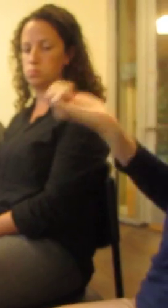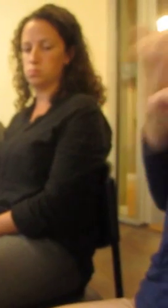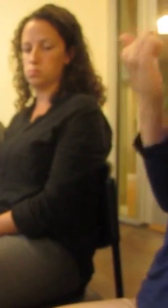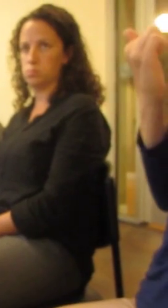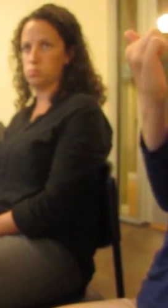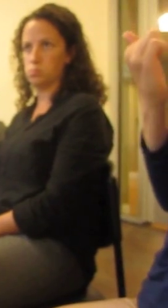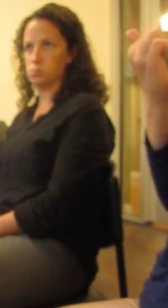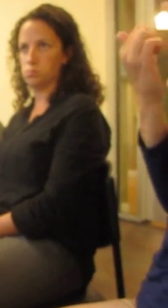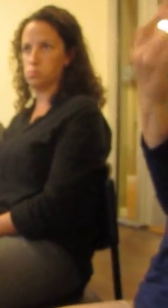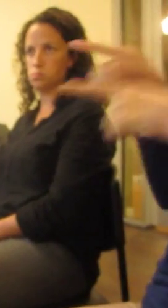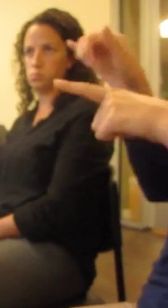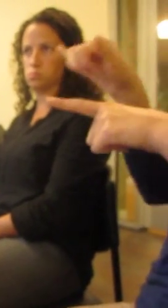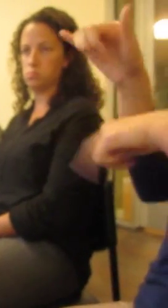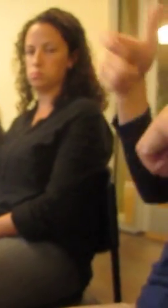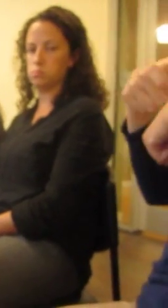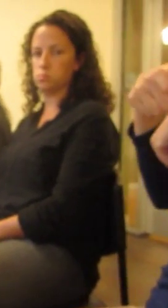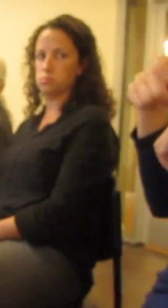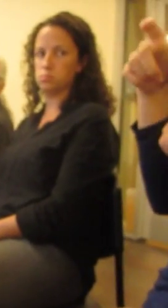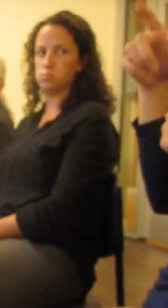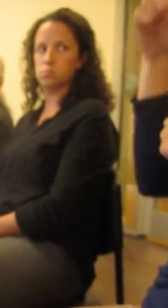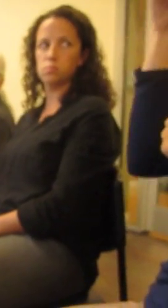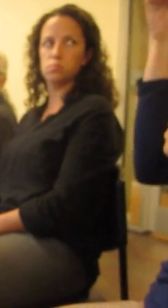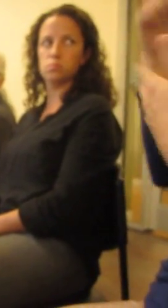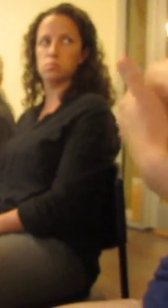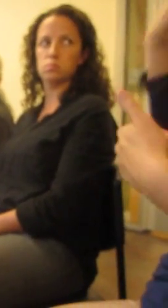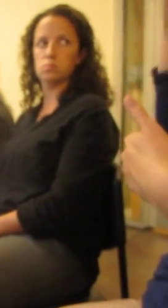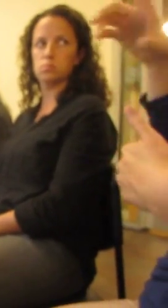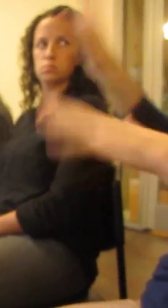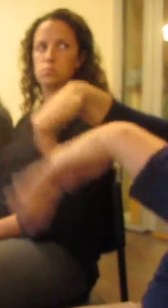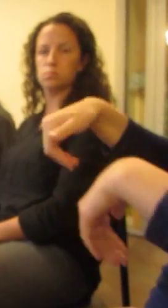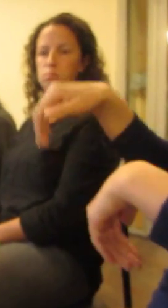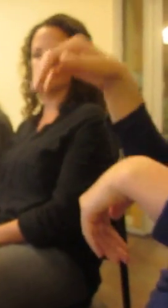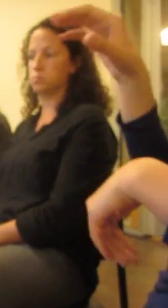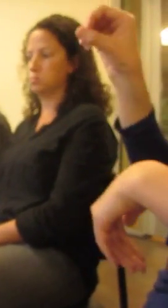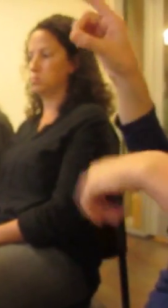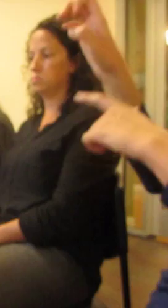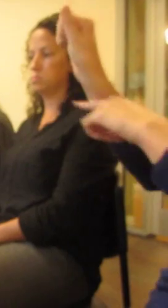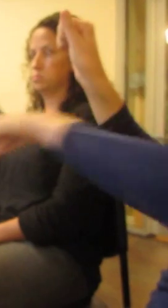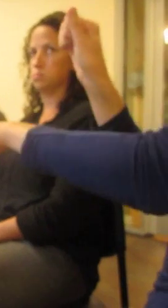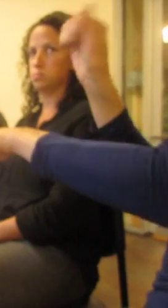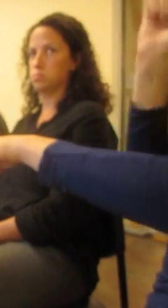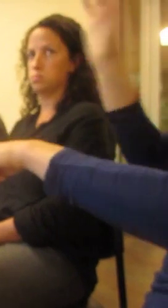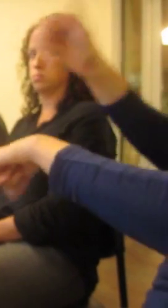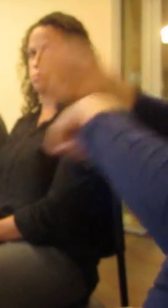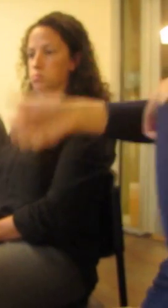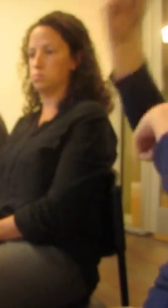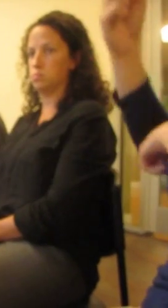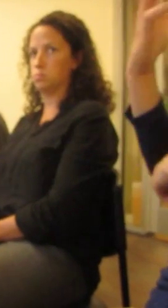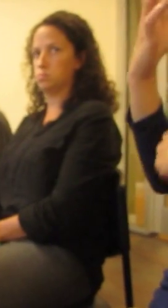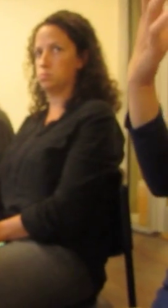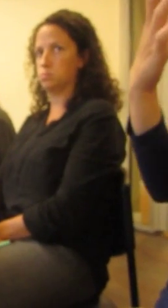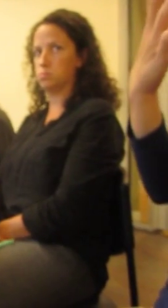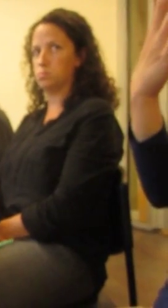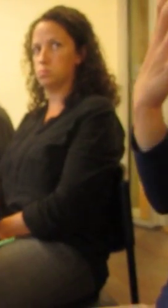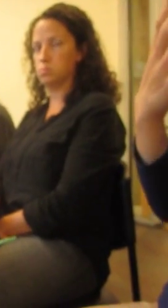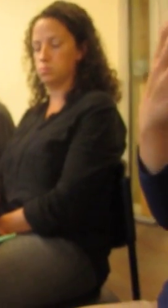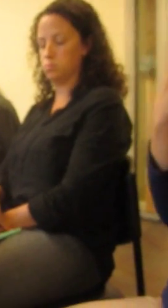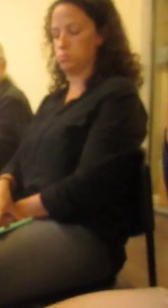O'Day fours being framed as the bad guys, but really I realized that they